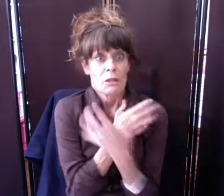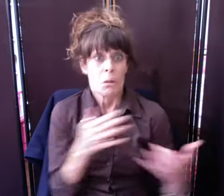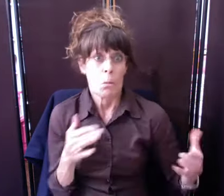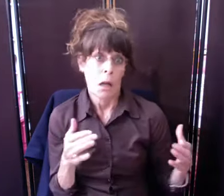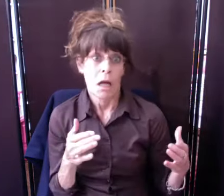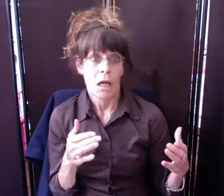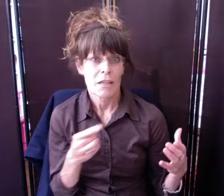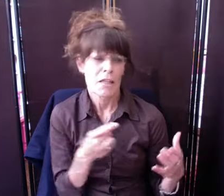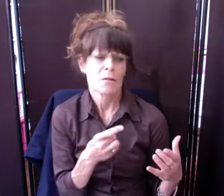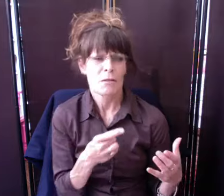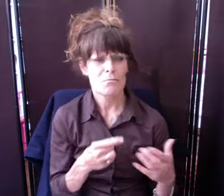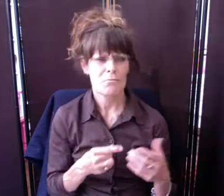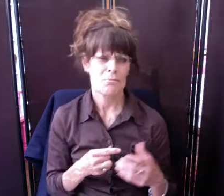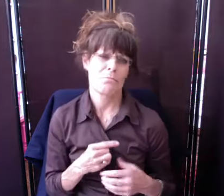passionate, and his jealousy, he couldn't contain it.